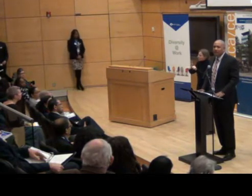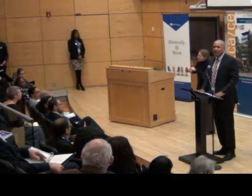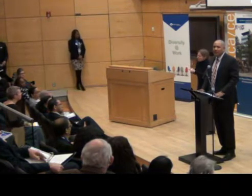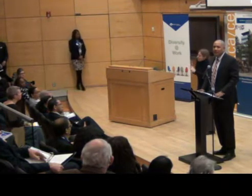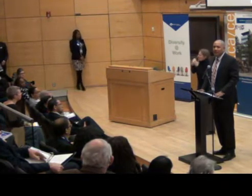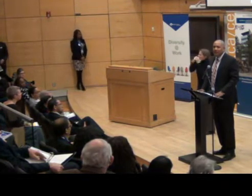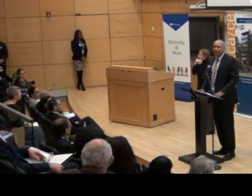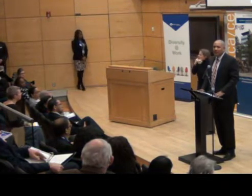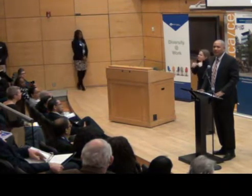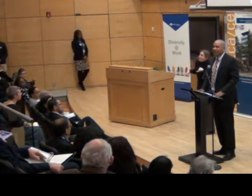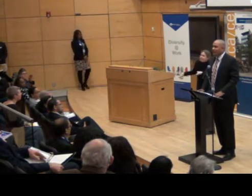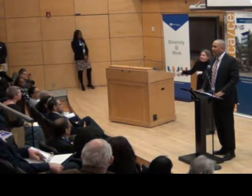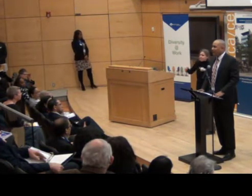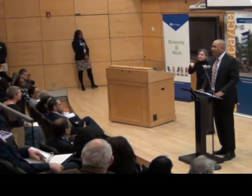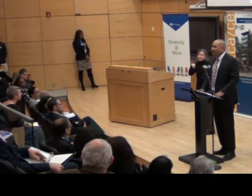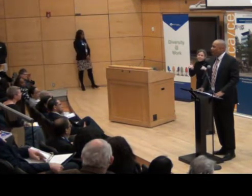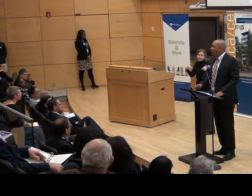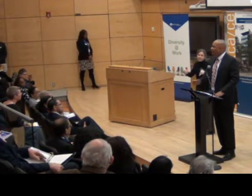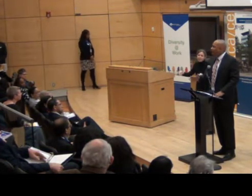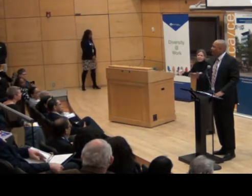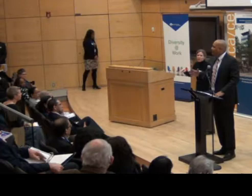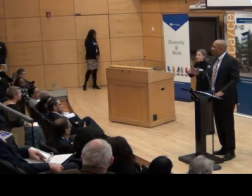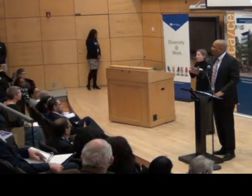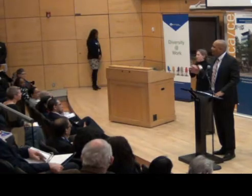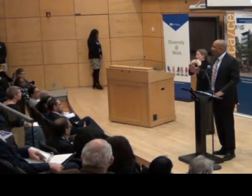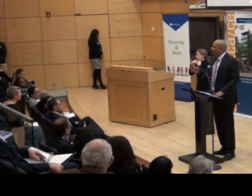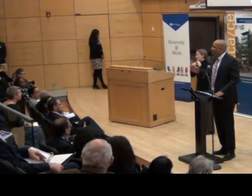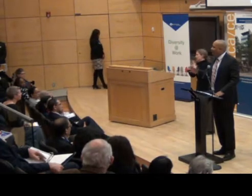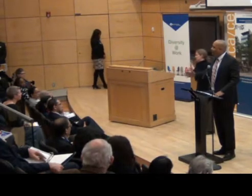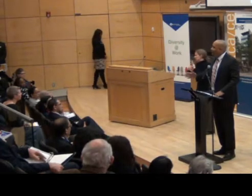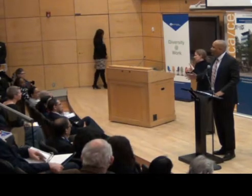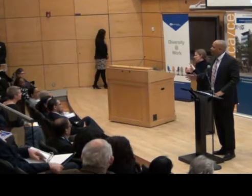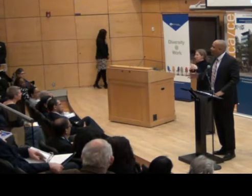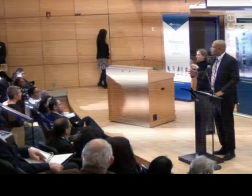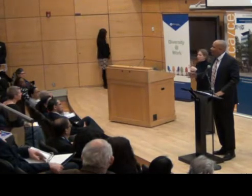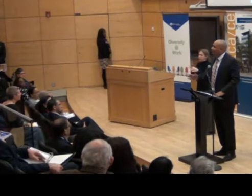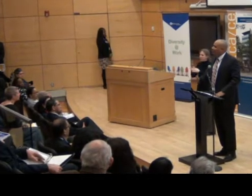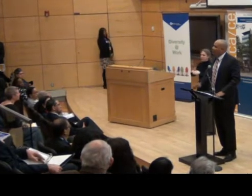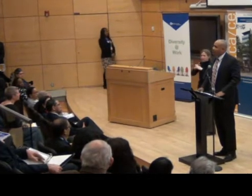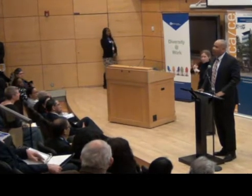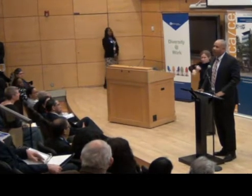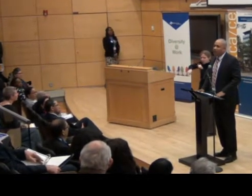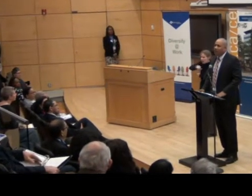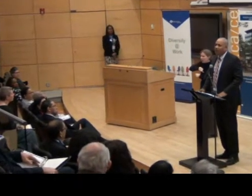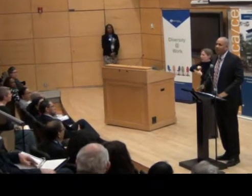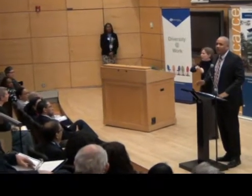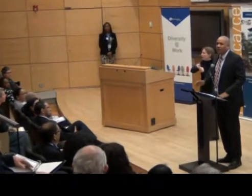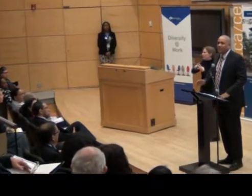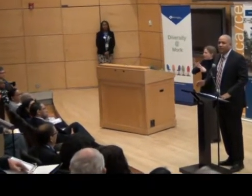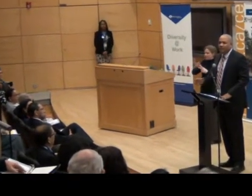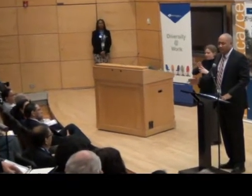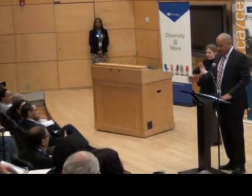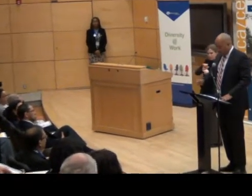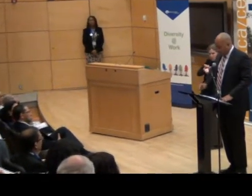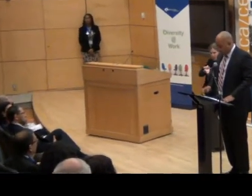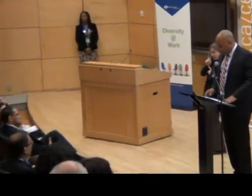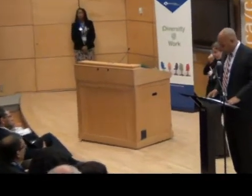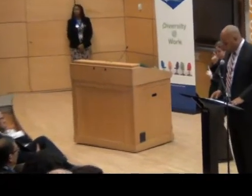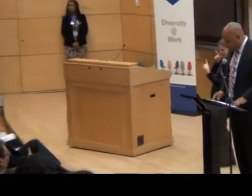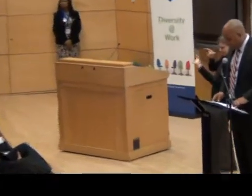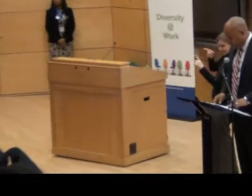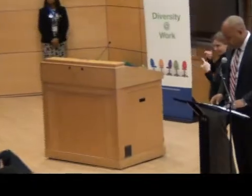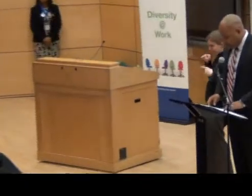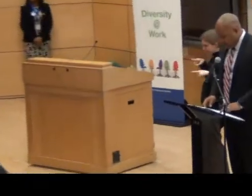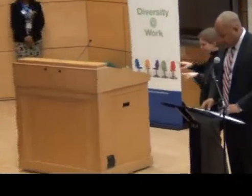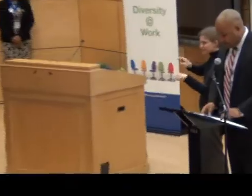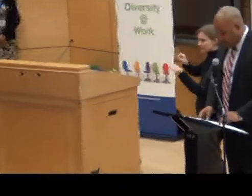all share. You know, the values that relate to, you know, protecting each other, working towards a common goal. Those are the things that drive people